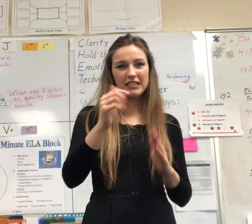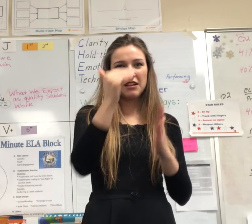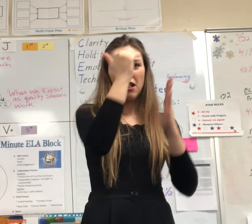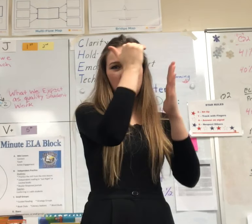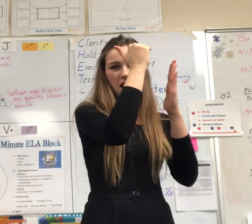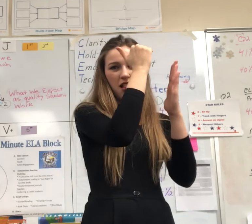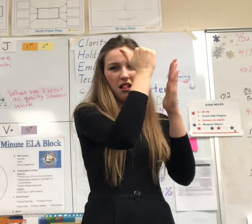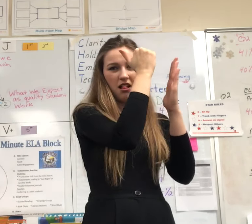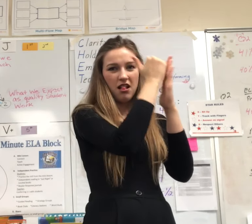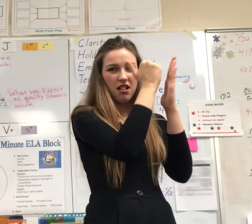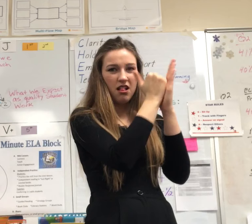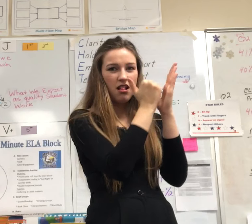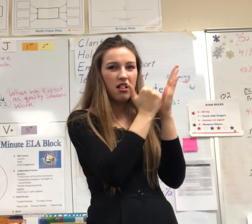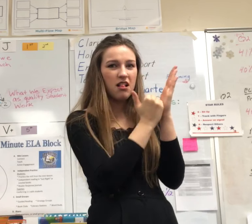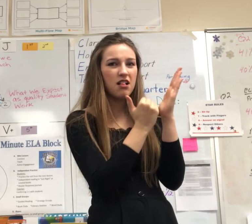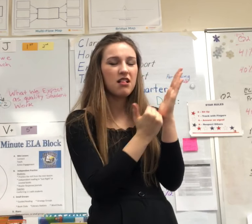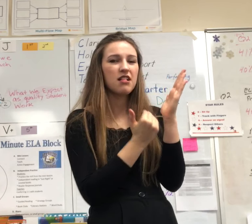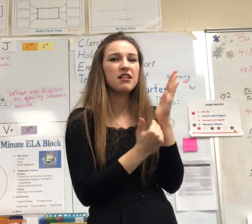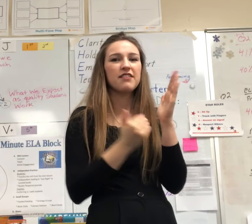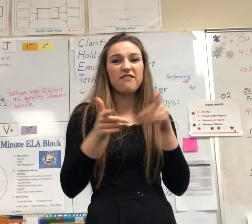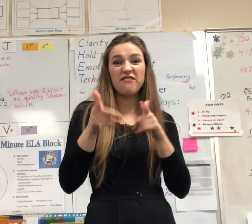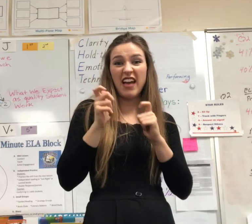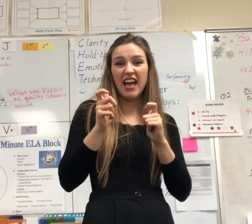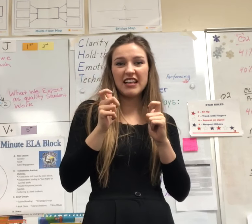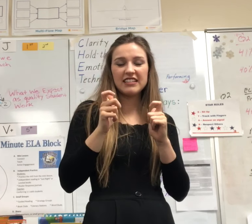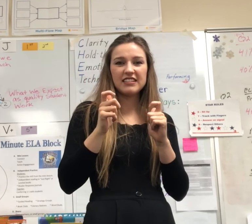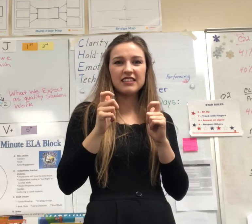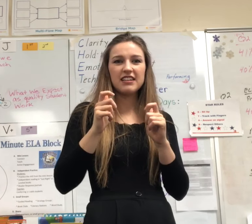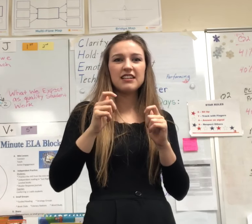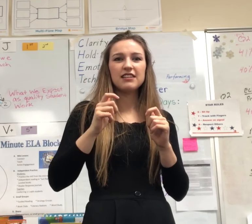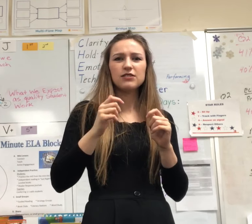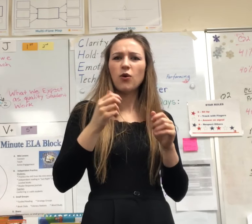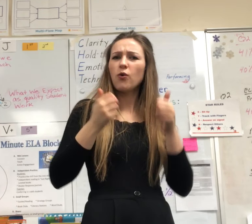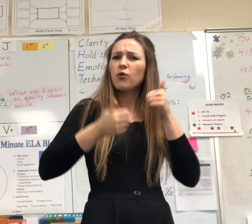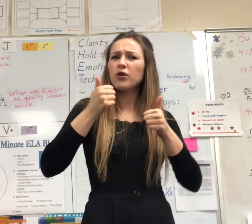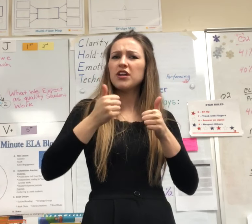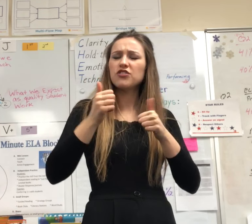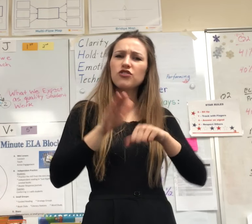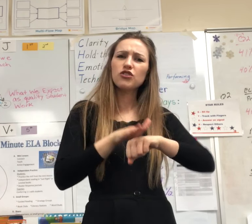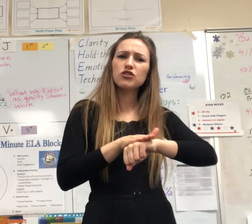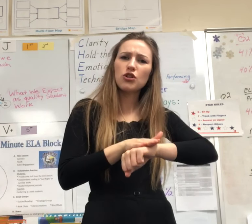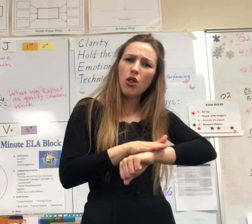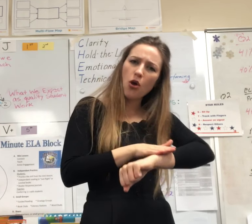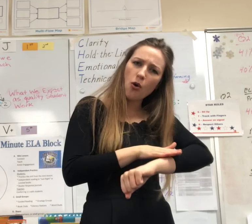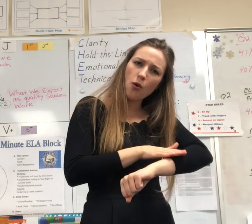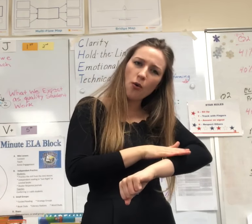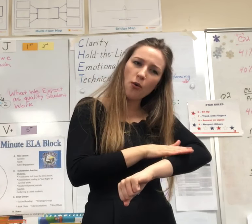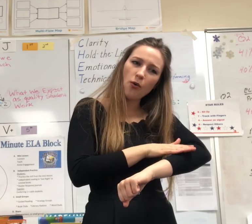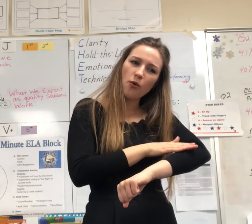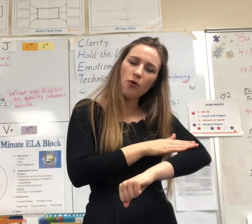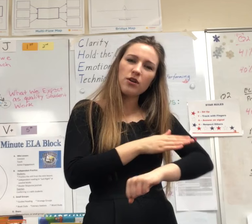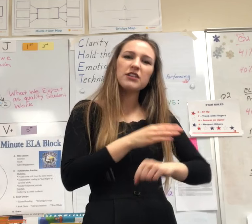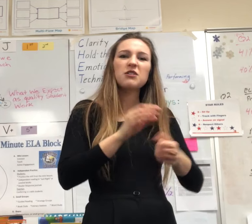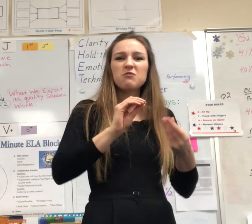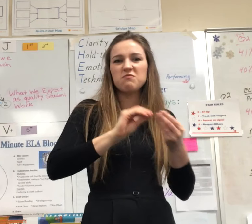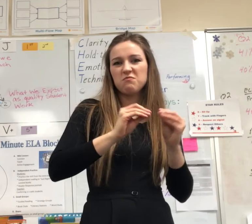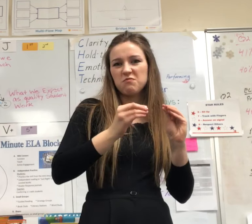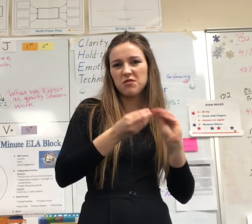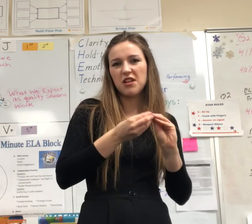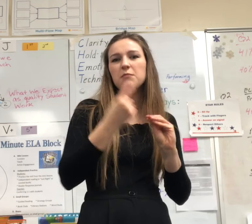one was the slowest. And you're going to give it a number value of 1. Your